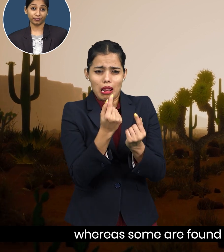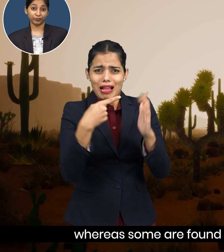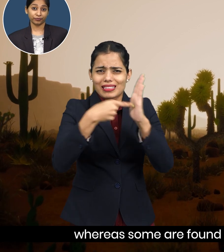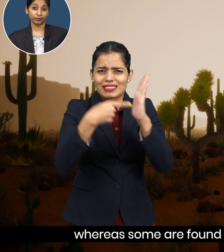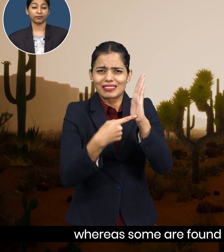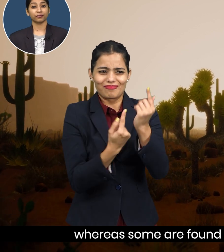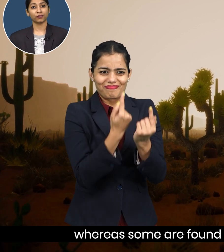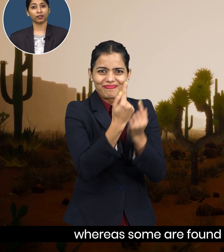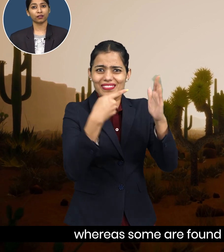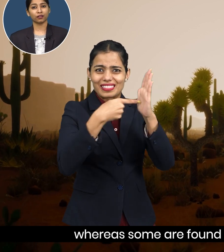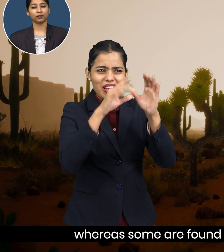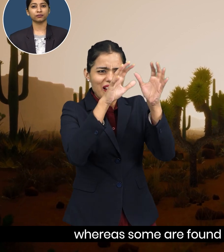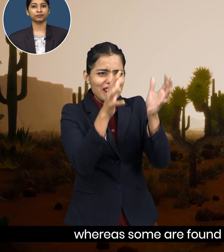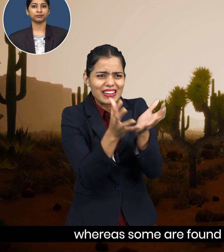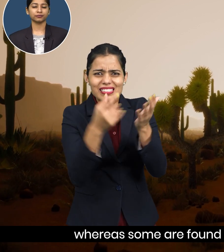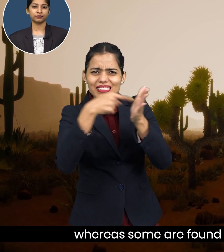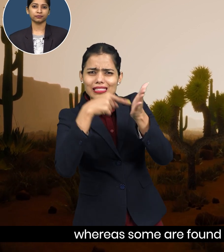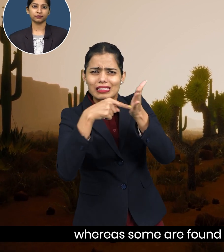scarcity.